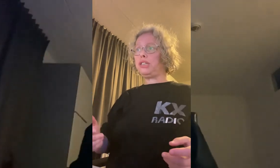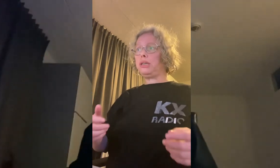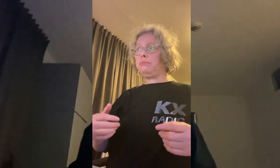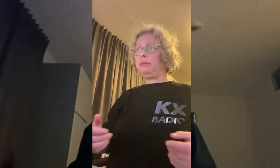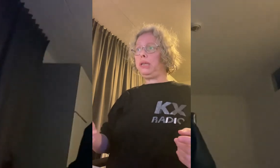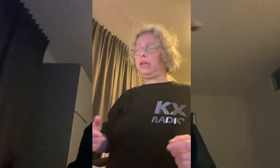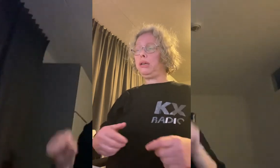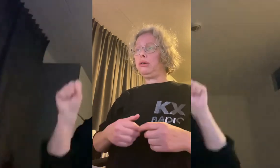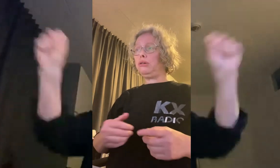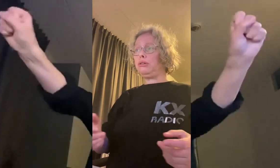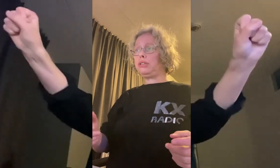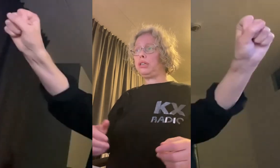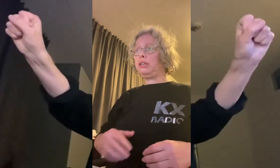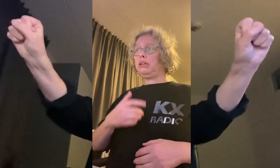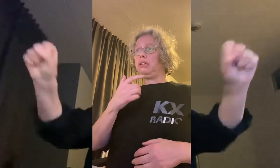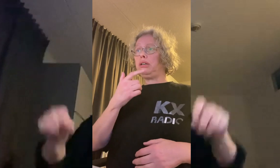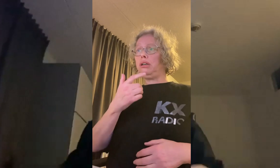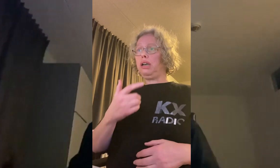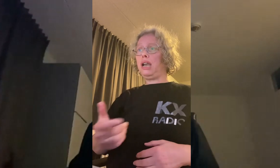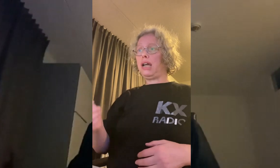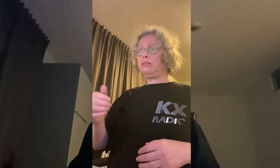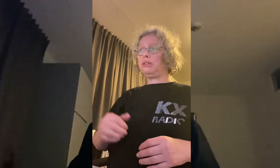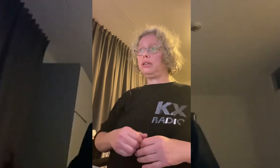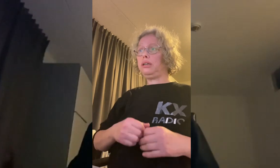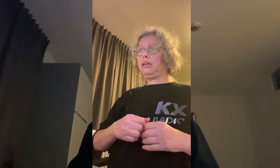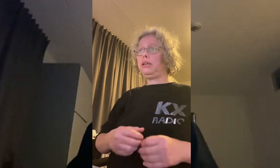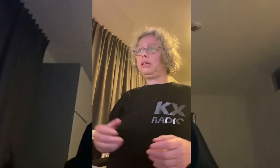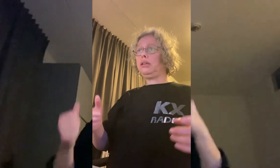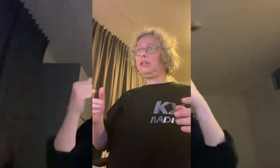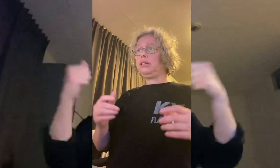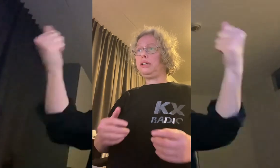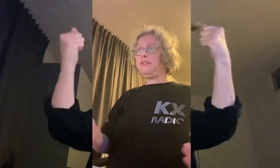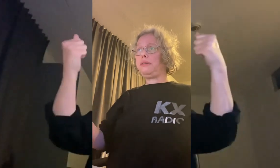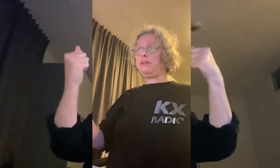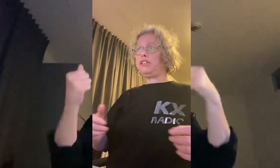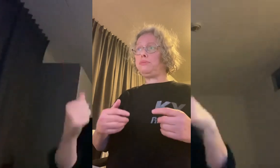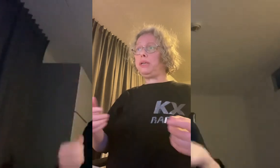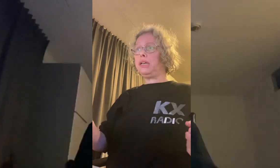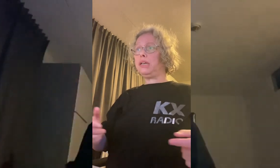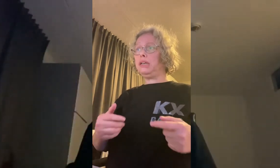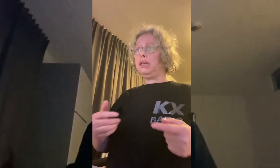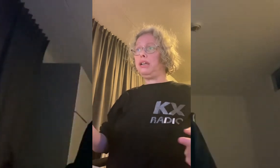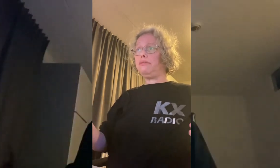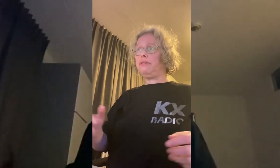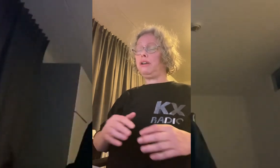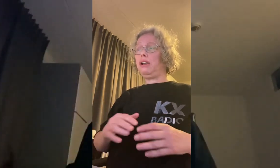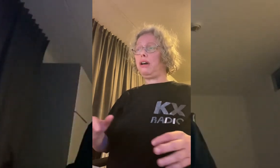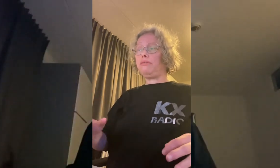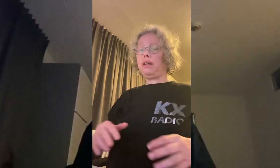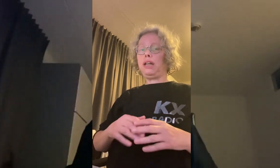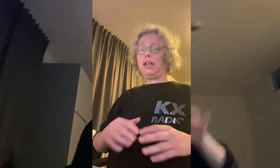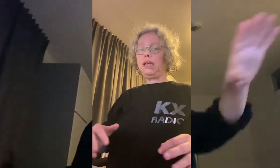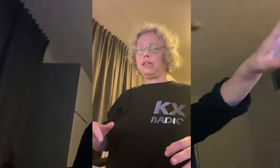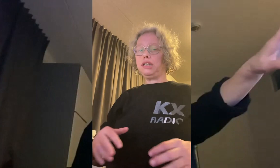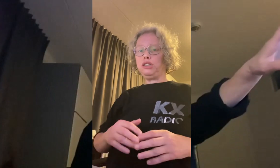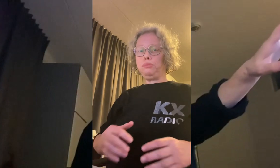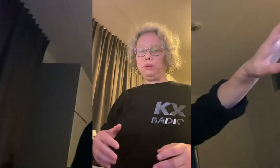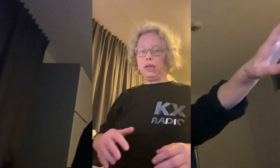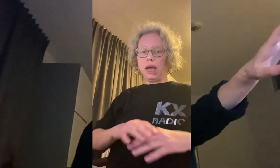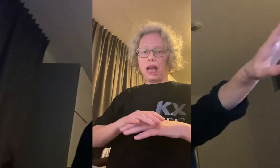be heard loud. Let women speak, live, love, and speak